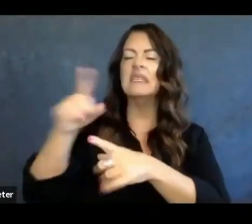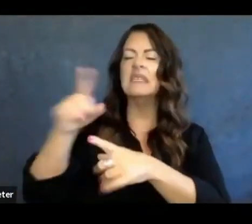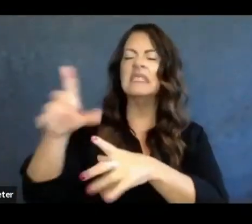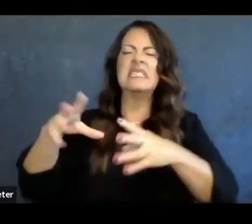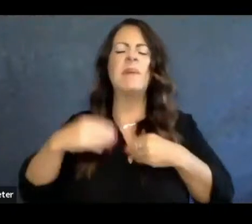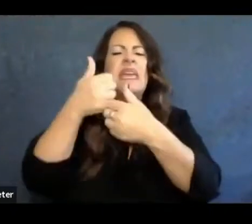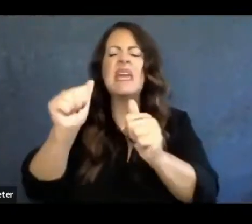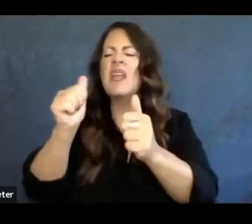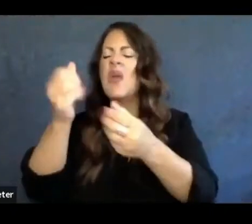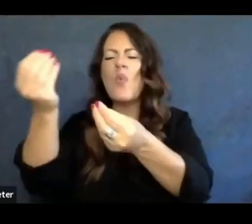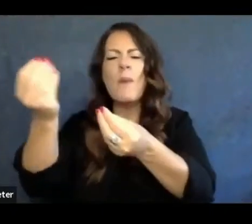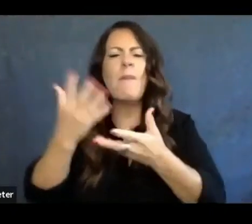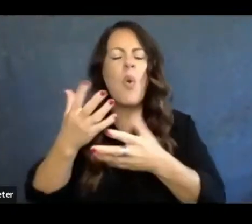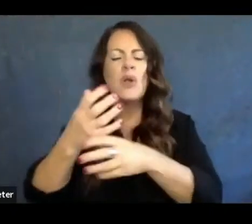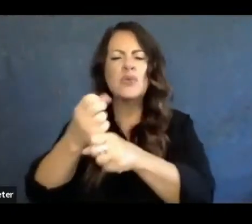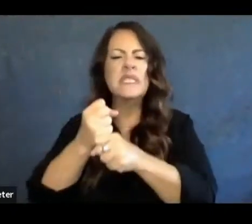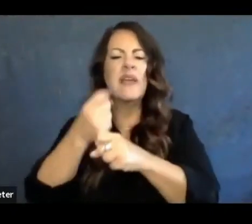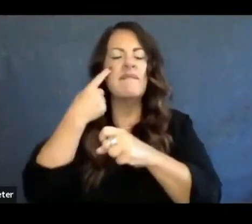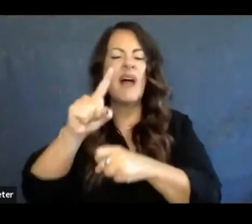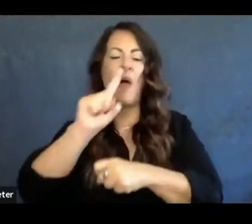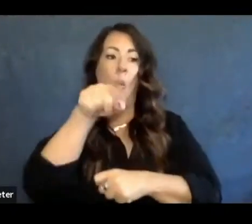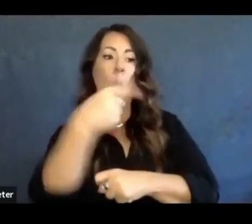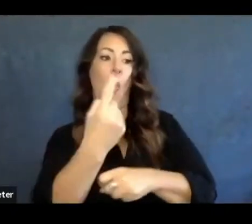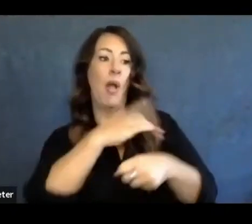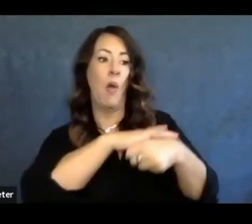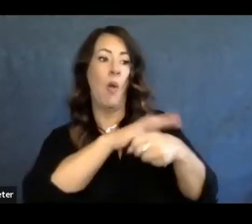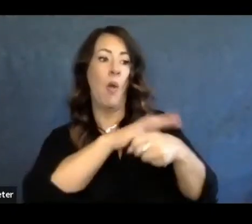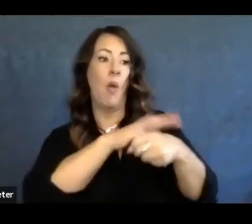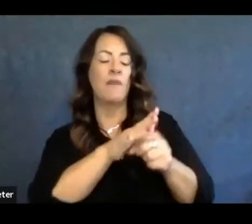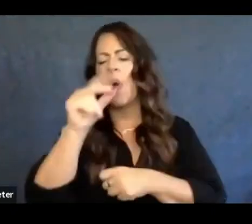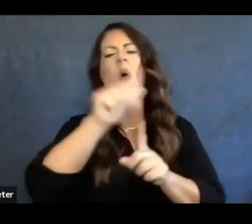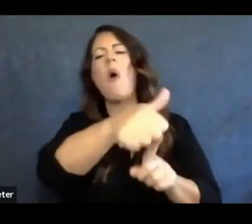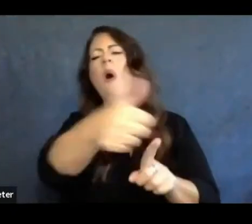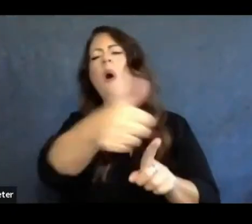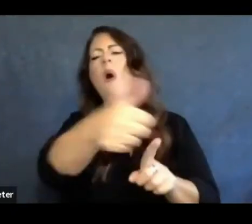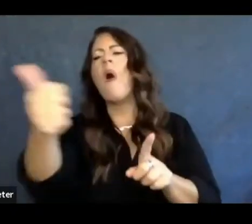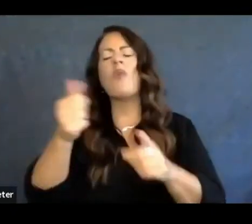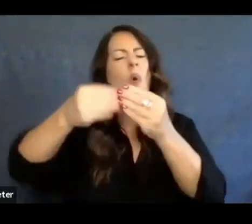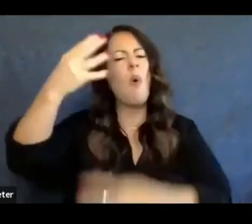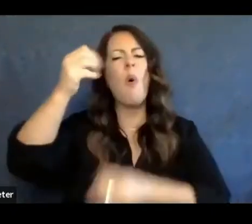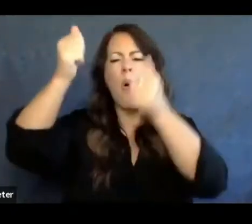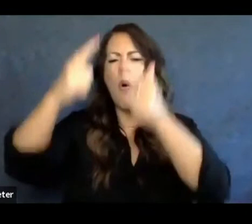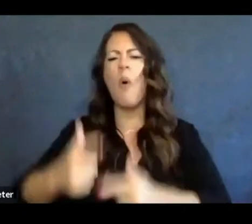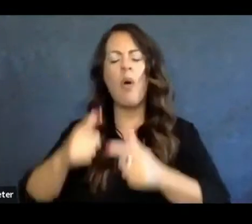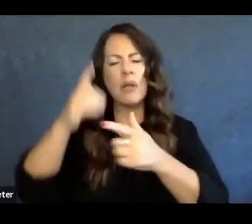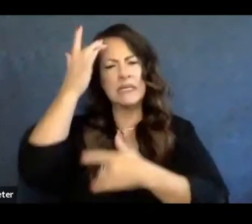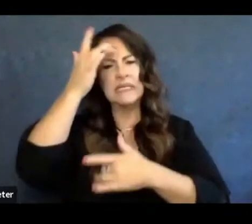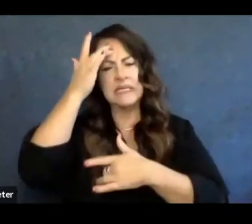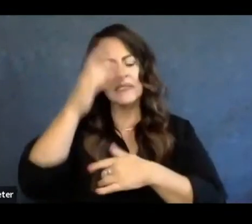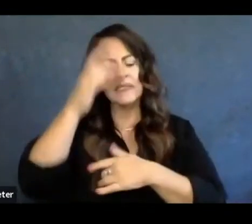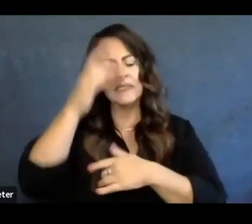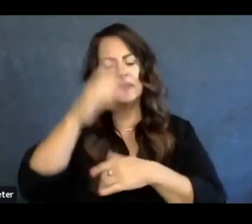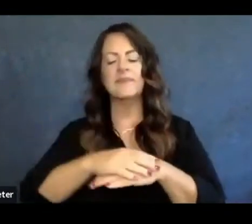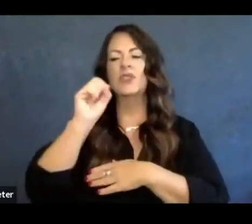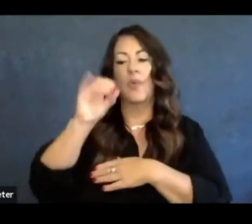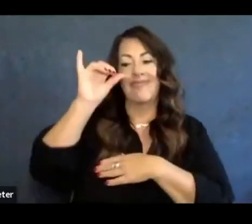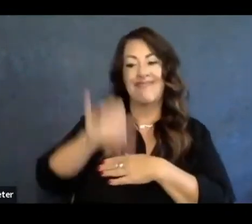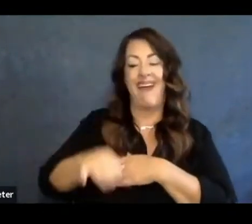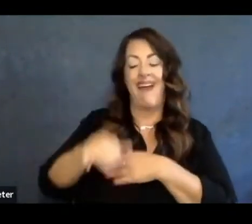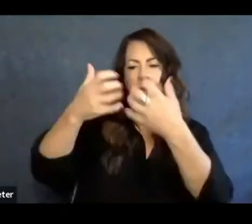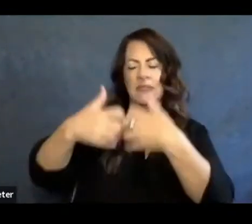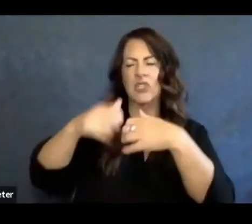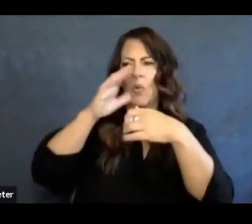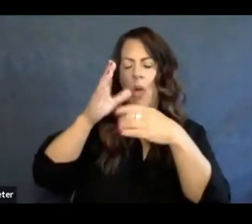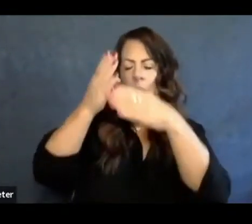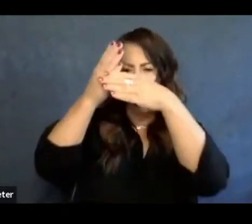other reportable diseases. So all of those records are the total number of records that need to be sorted through. And so we